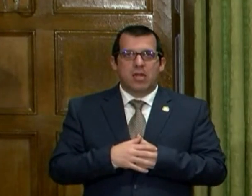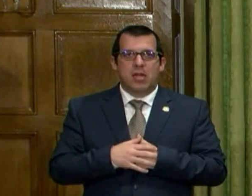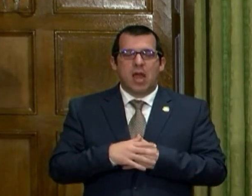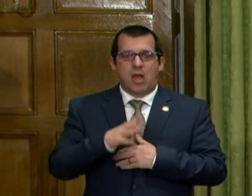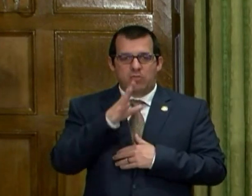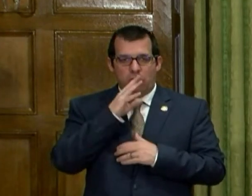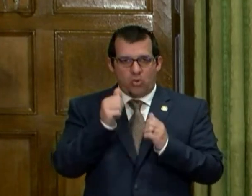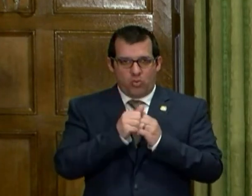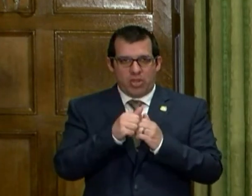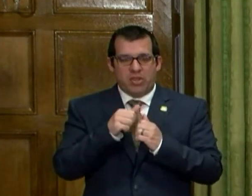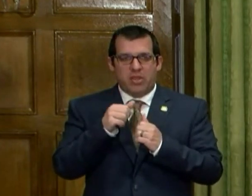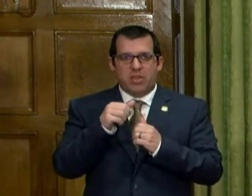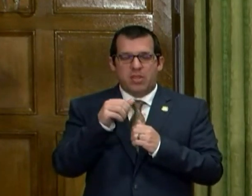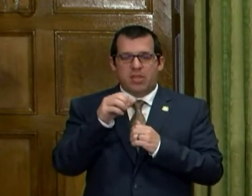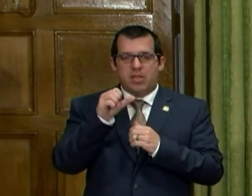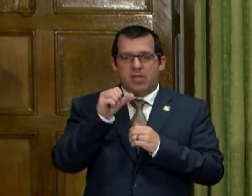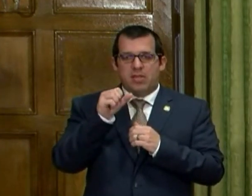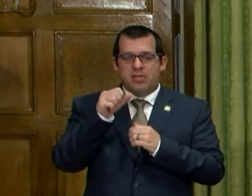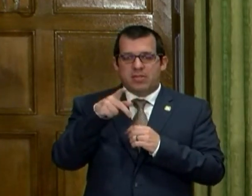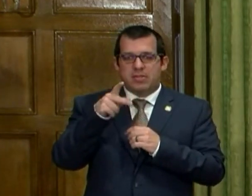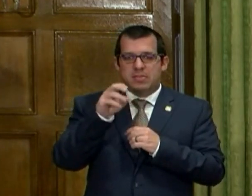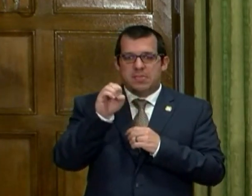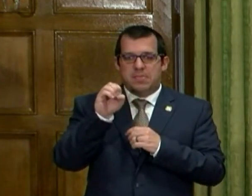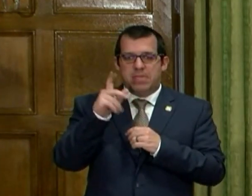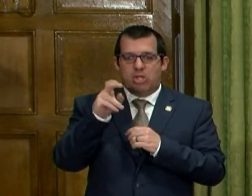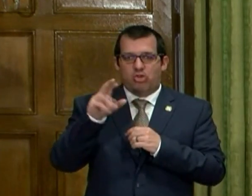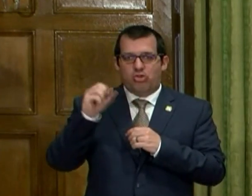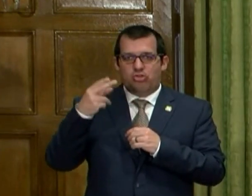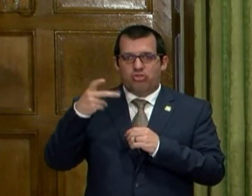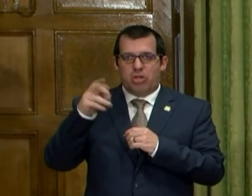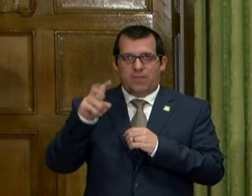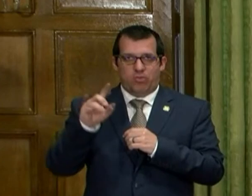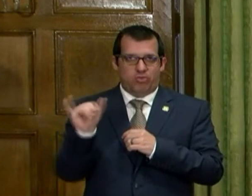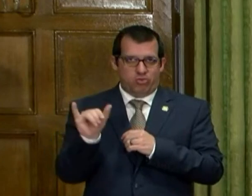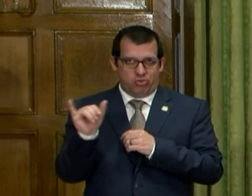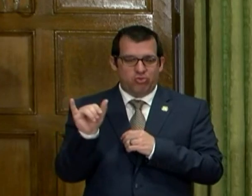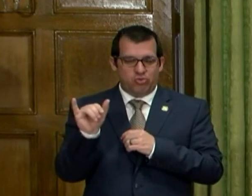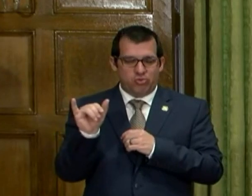And I spoke with Speaker Shepard as well. The